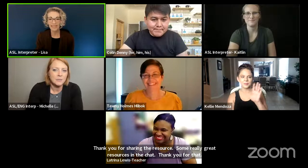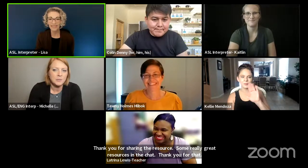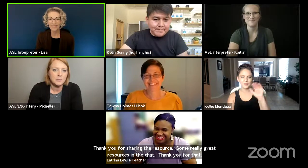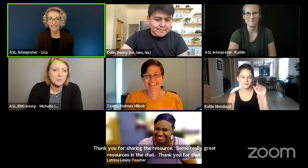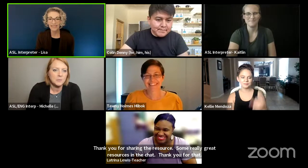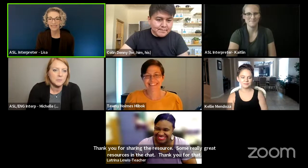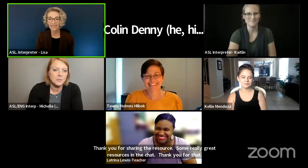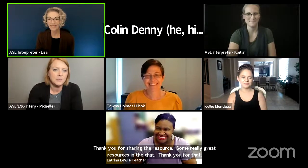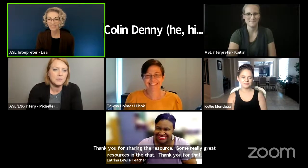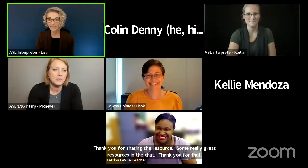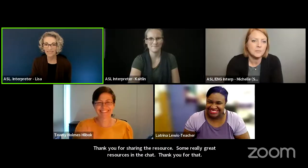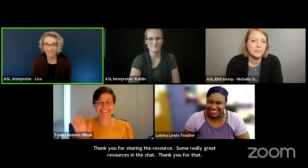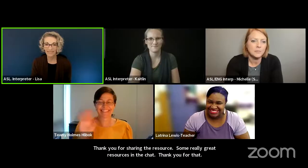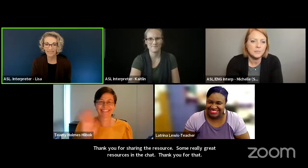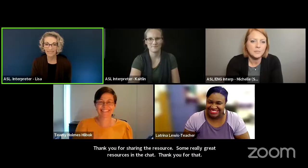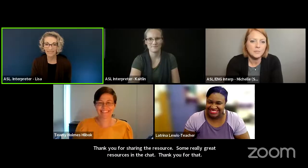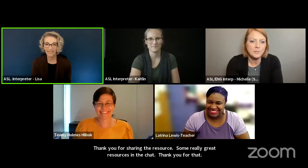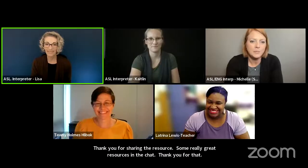Bye-bye.